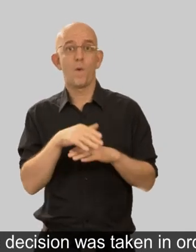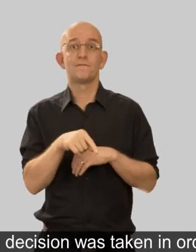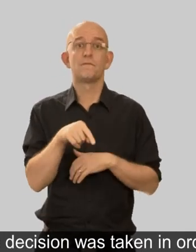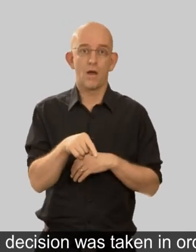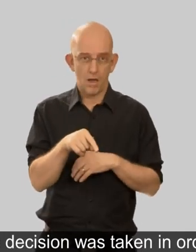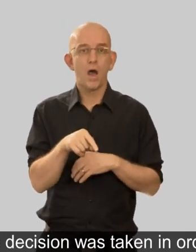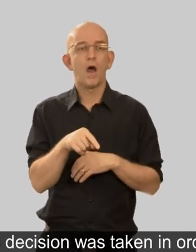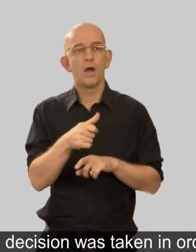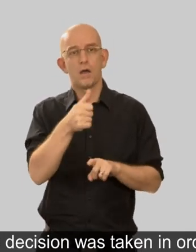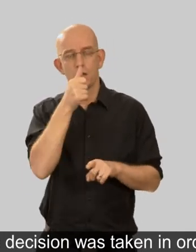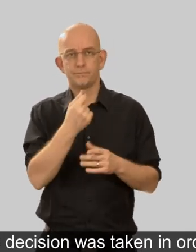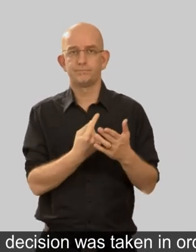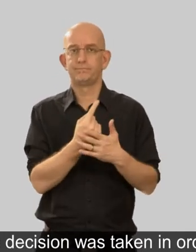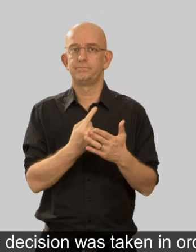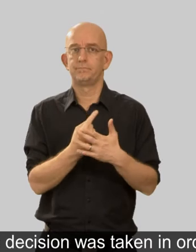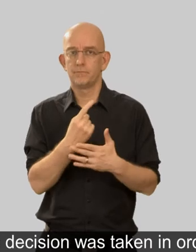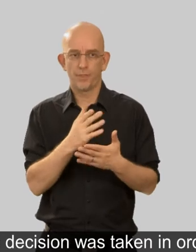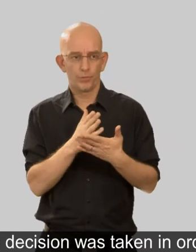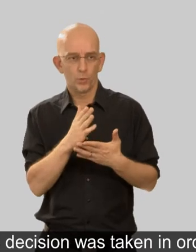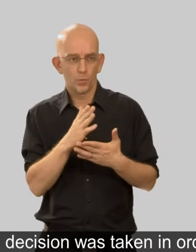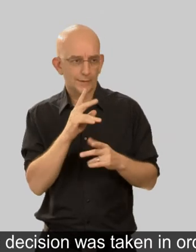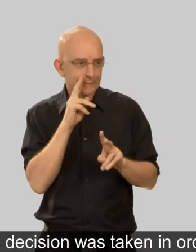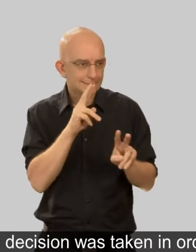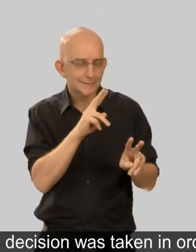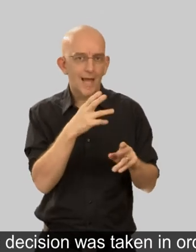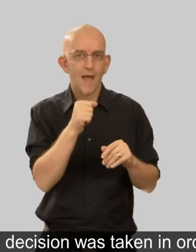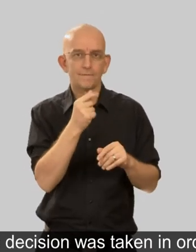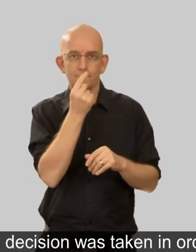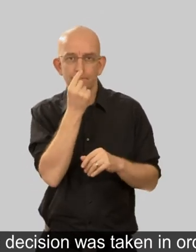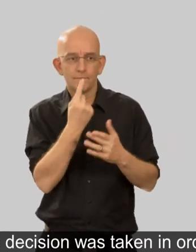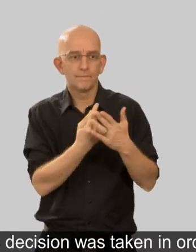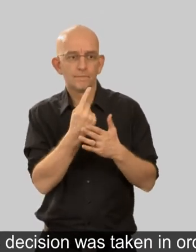This decision was taken in order to recognise the potential barriers